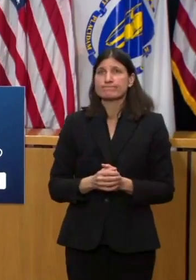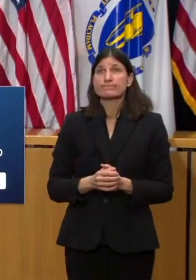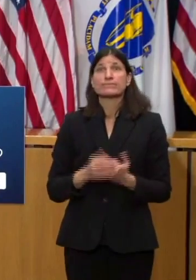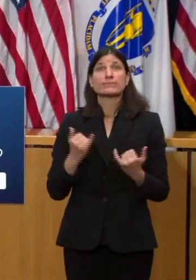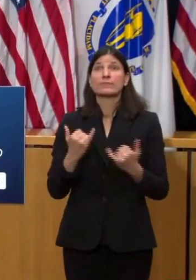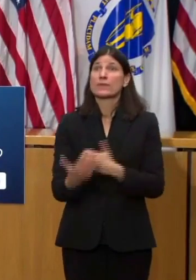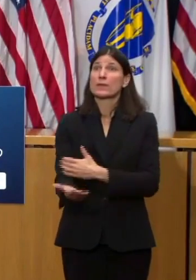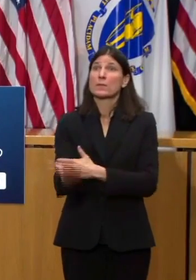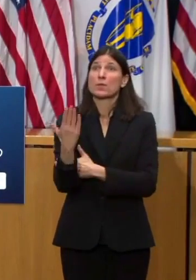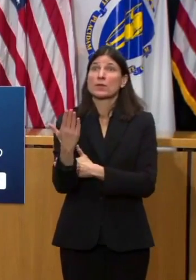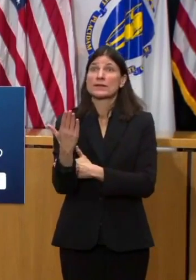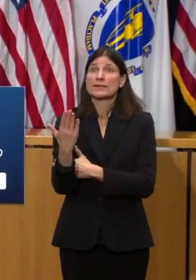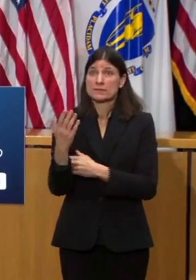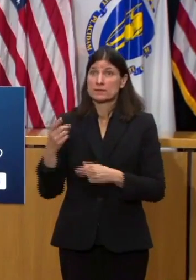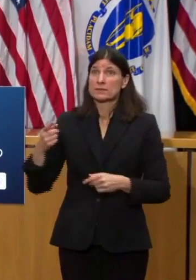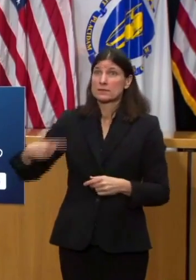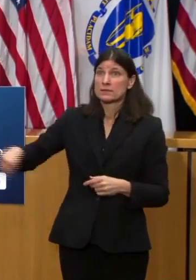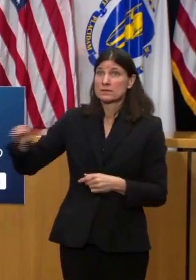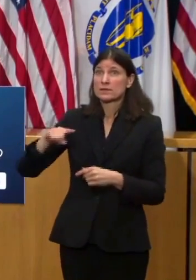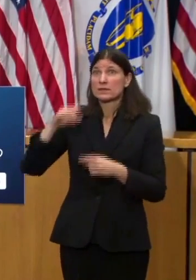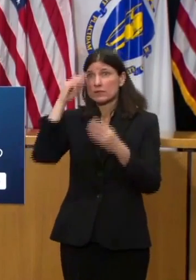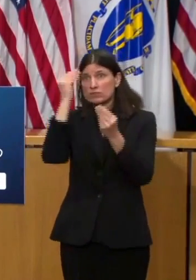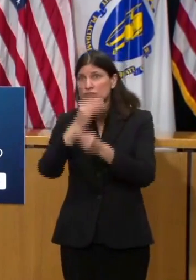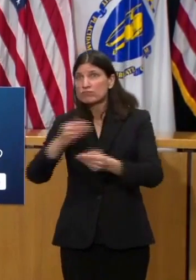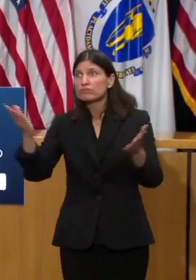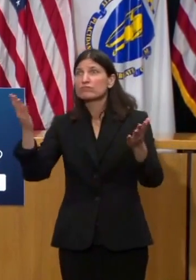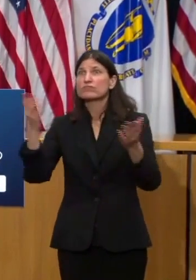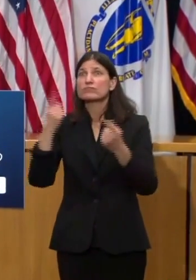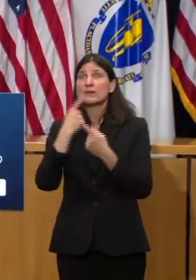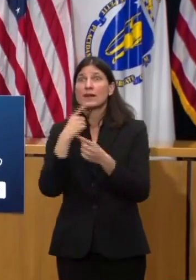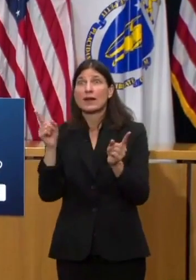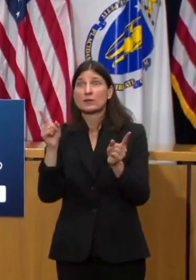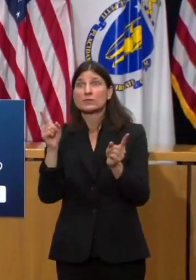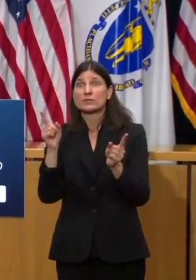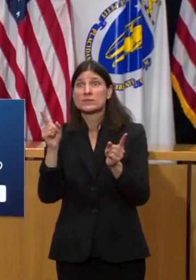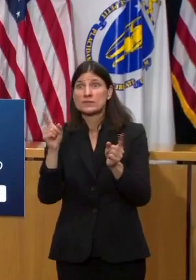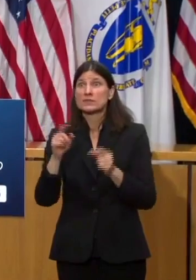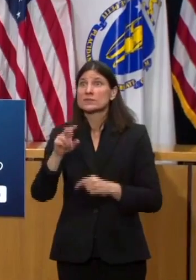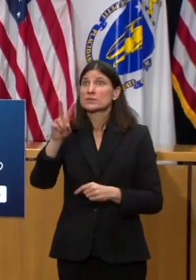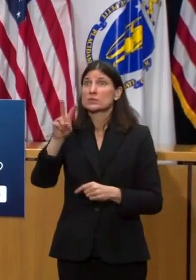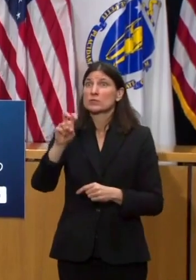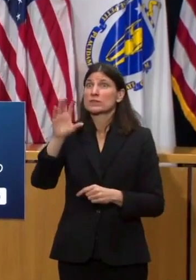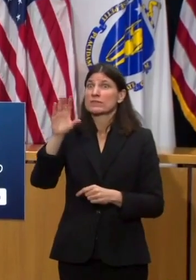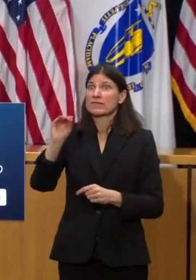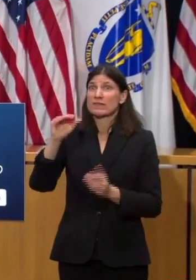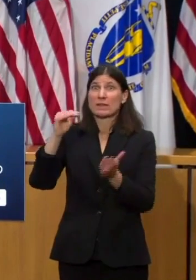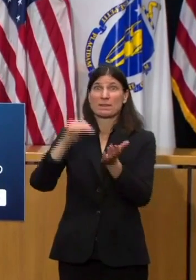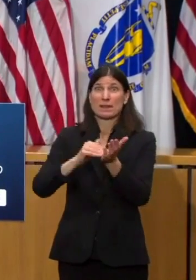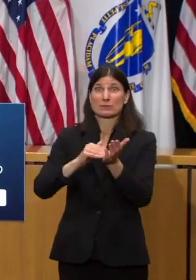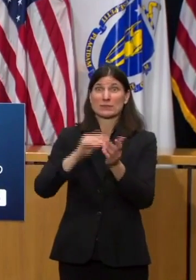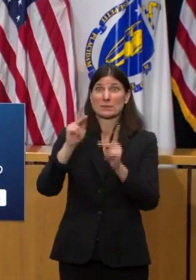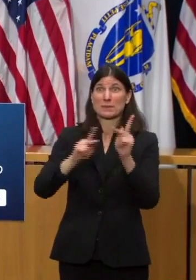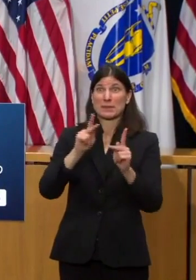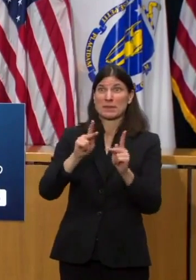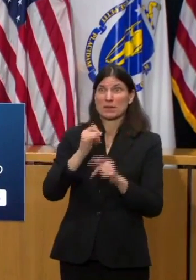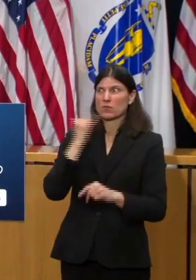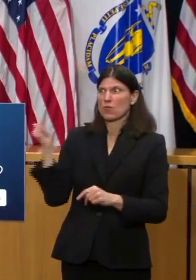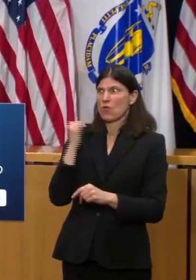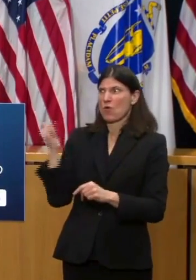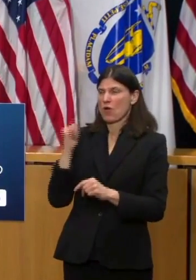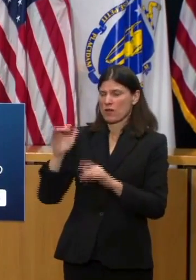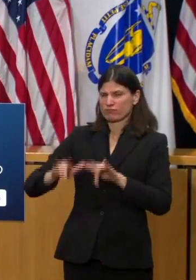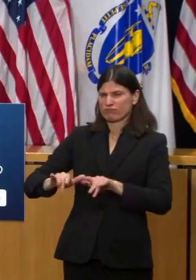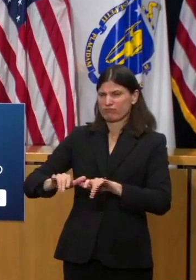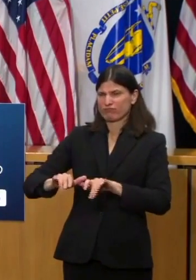the state's website, which processed, you know, people got on the site, but you can't actually sign up until